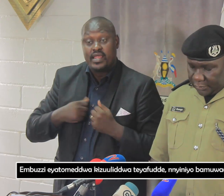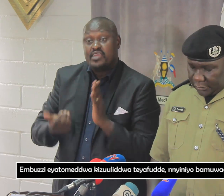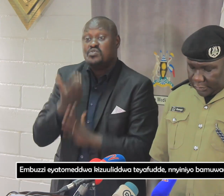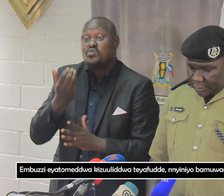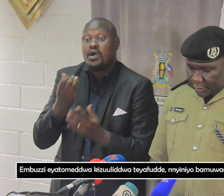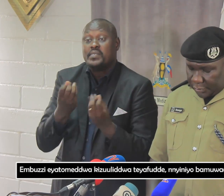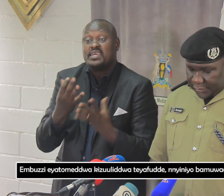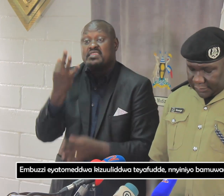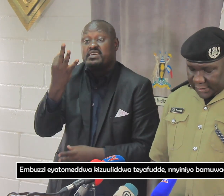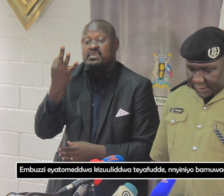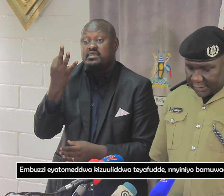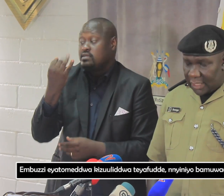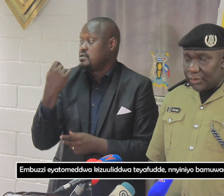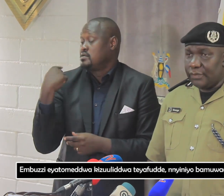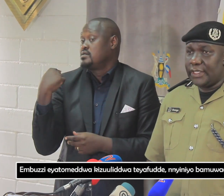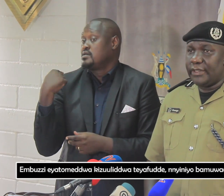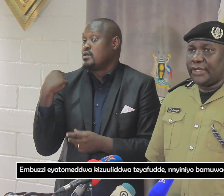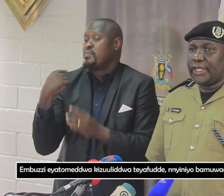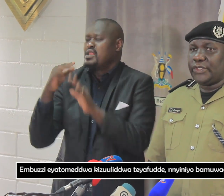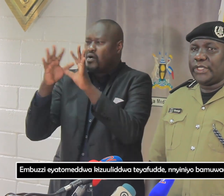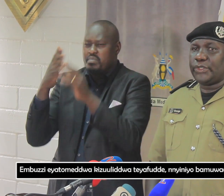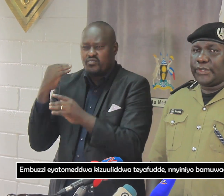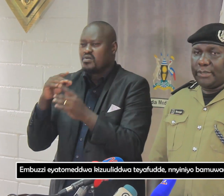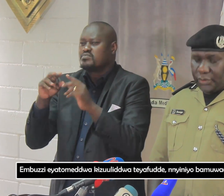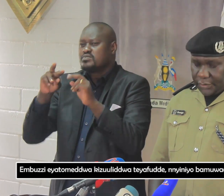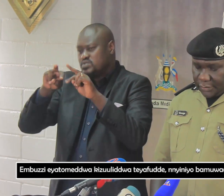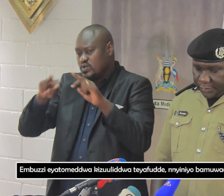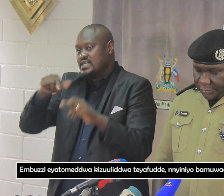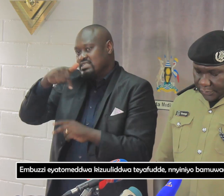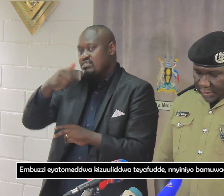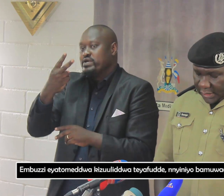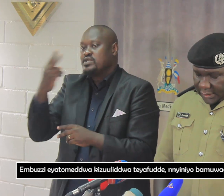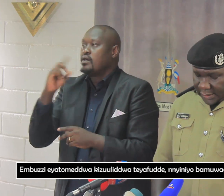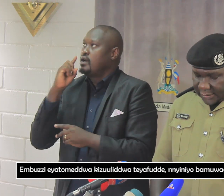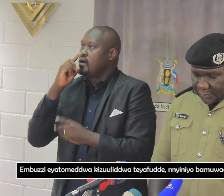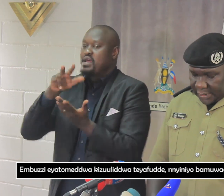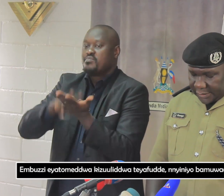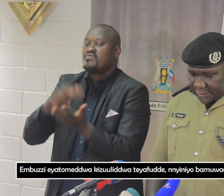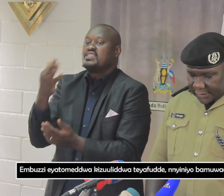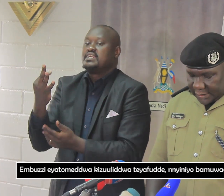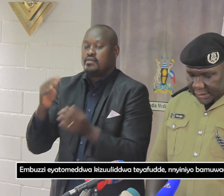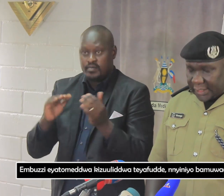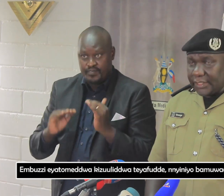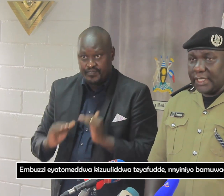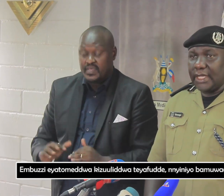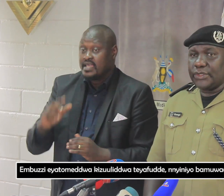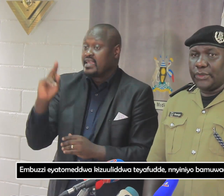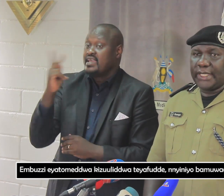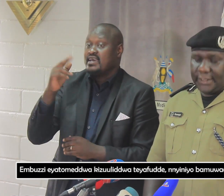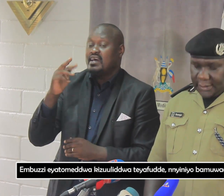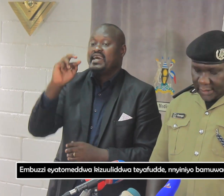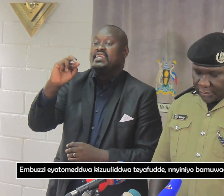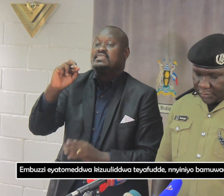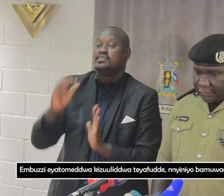new positive cases out of 722 samples. 8 cases were registered in Kenya as